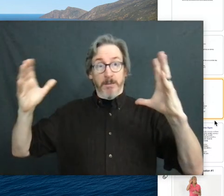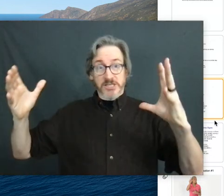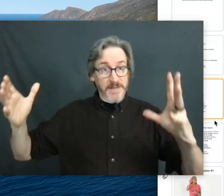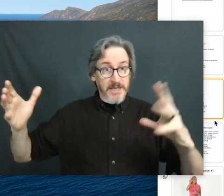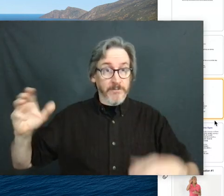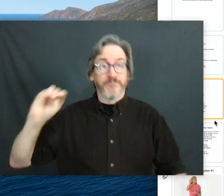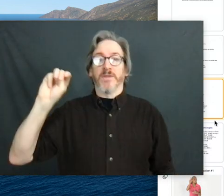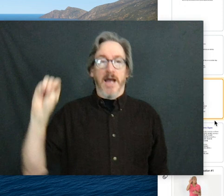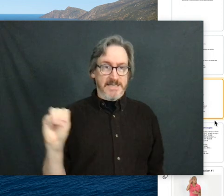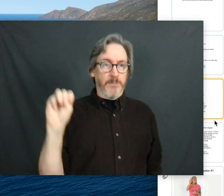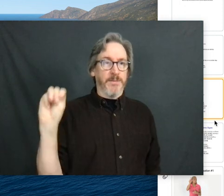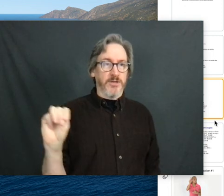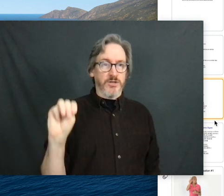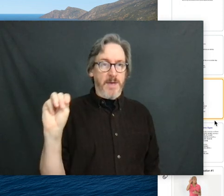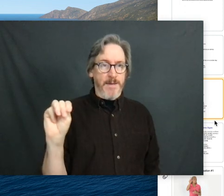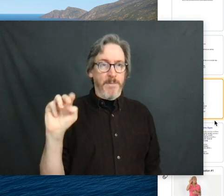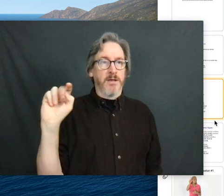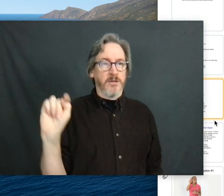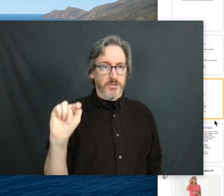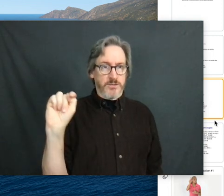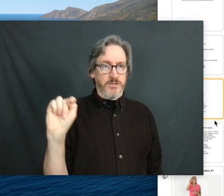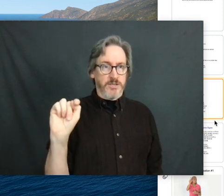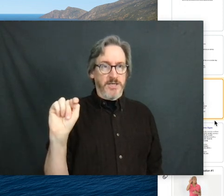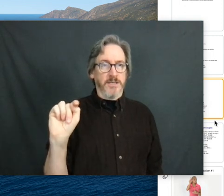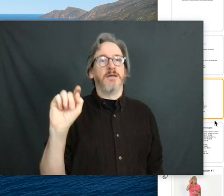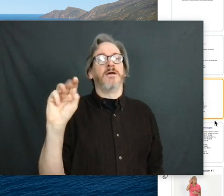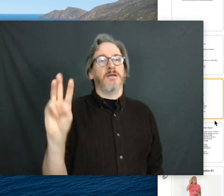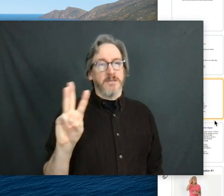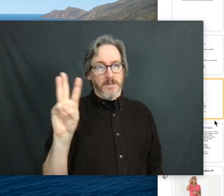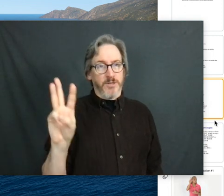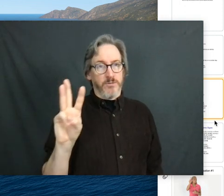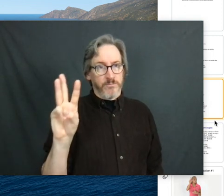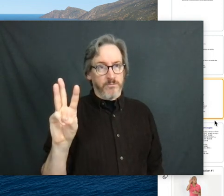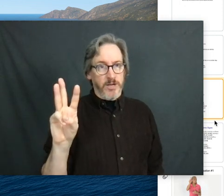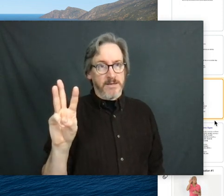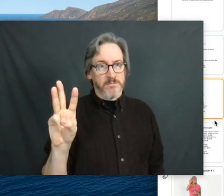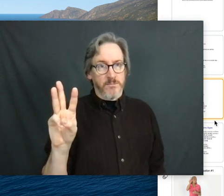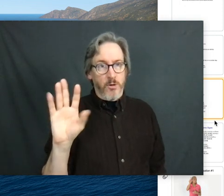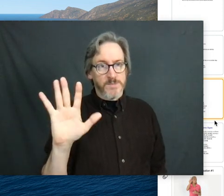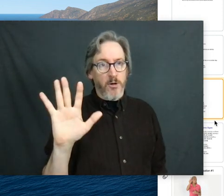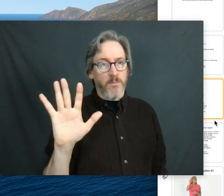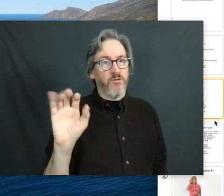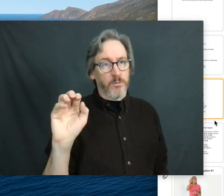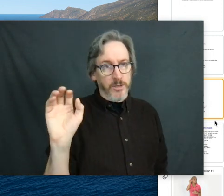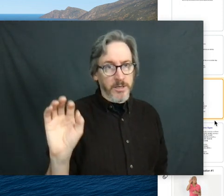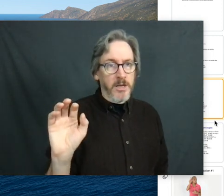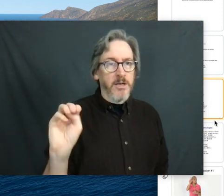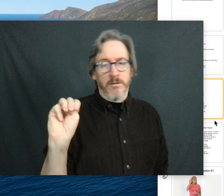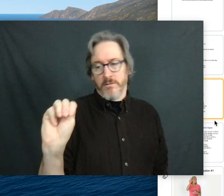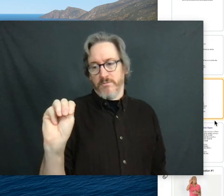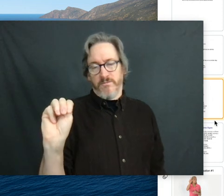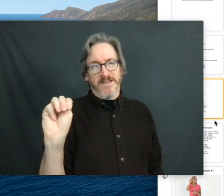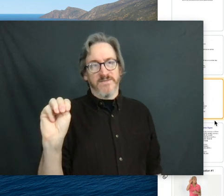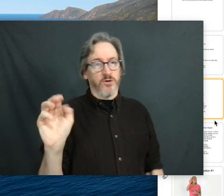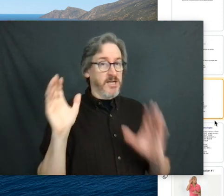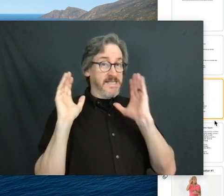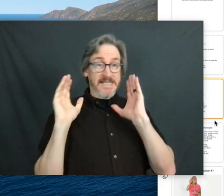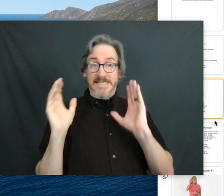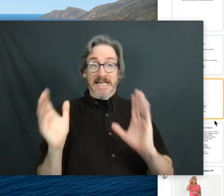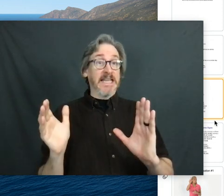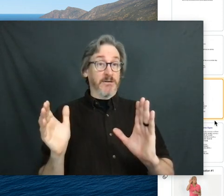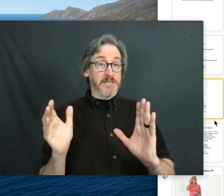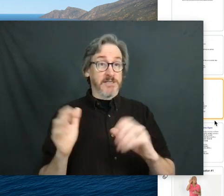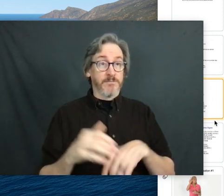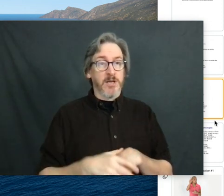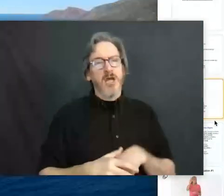with public speaking, I tell people to do M, T, W. Okay, always palm forward, facing forward, because it's